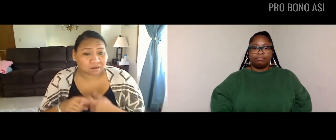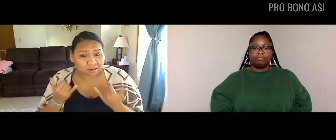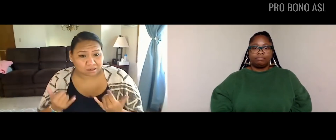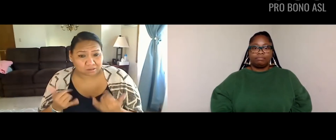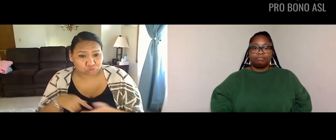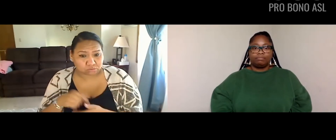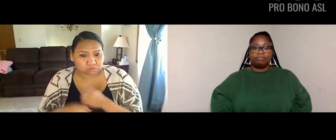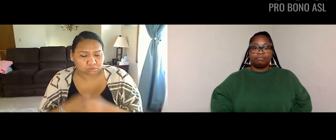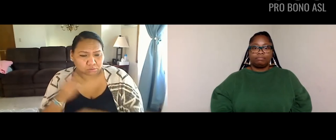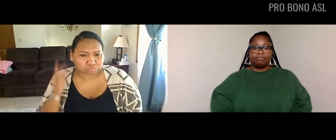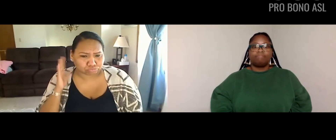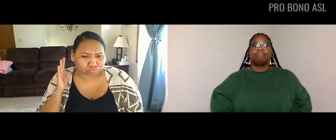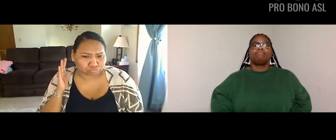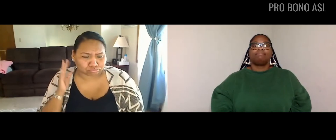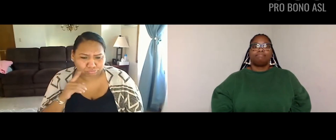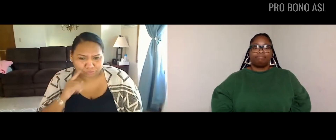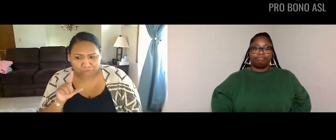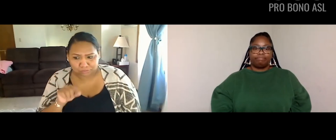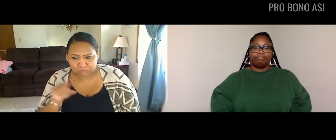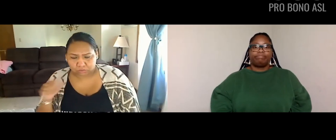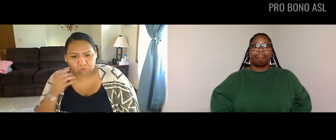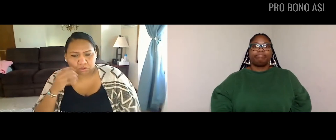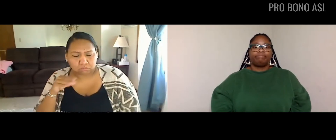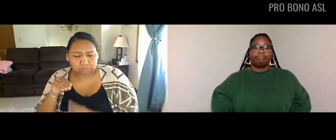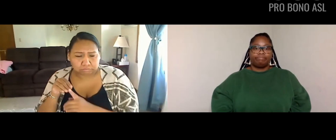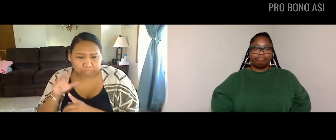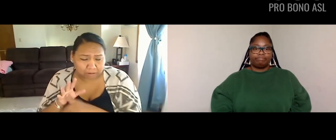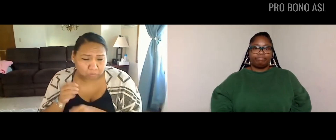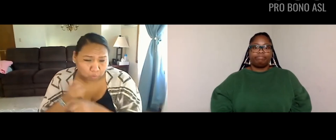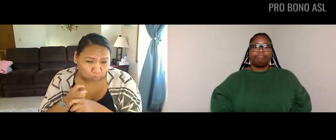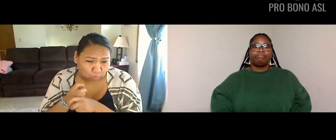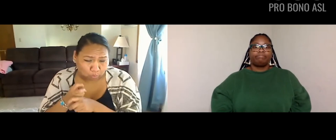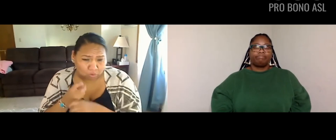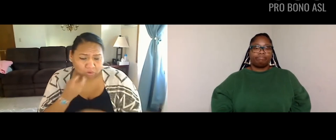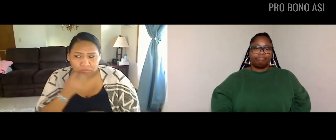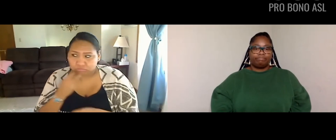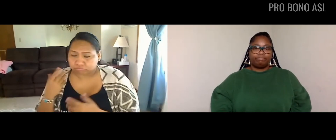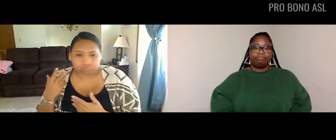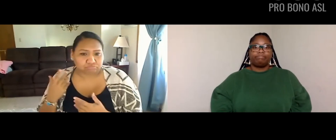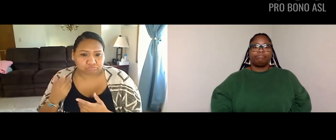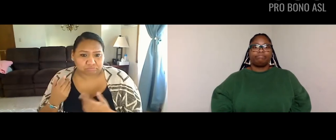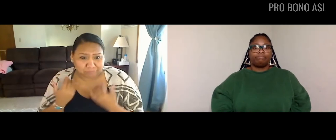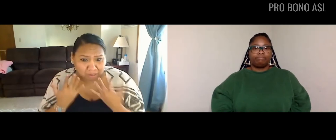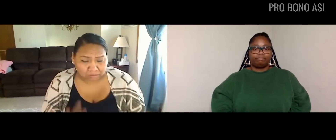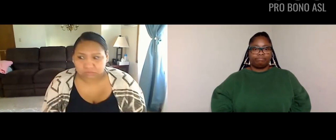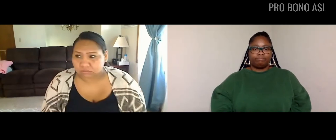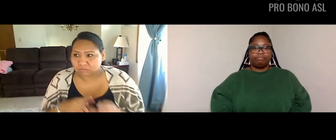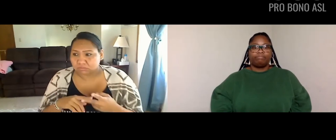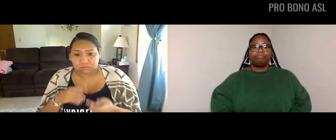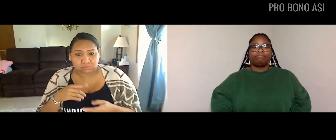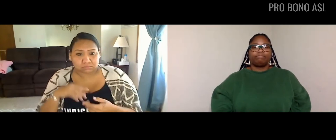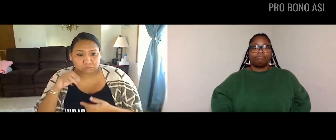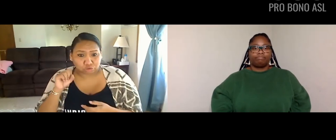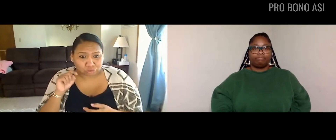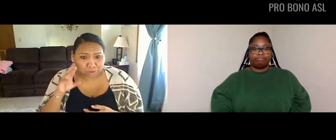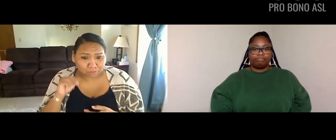time. We've been brushed under the rug, ignored, and now in 2020, you see so much happening with climate